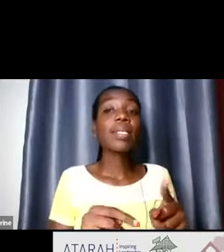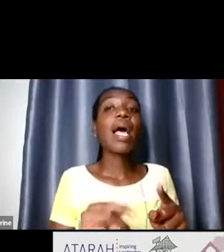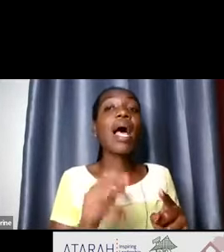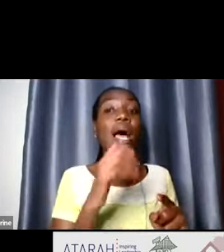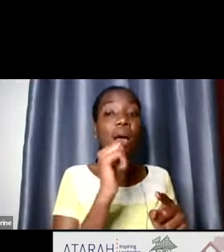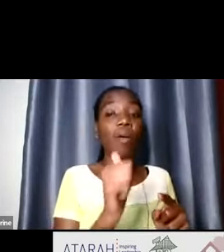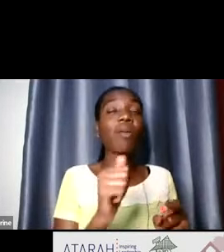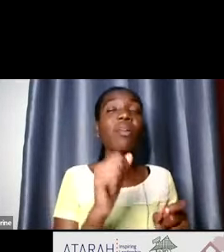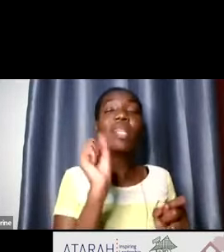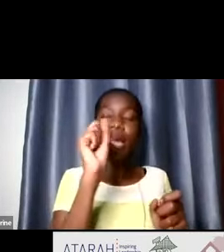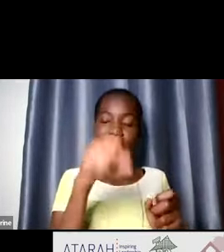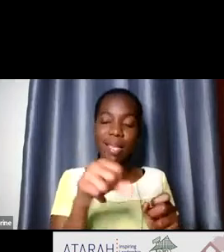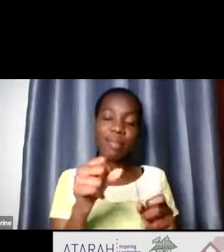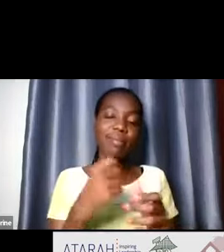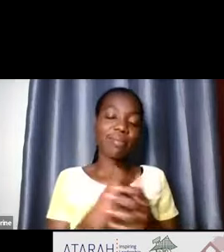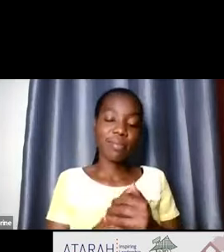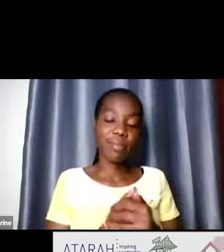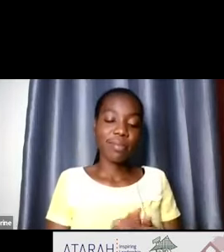loss.